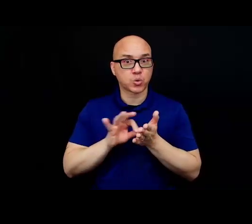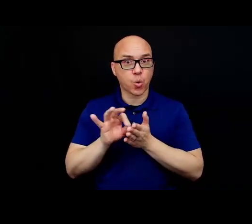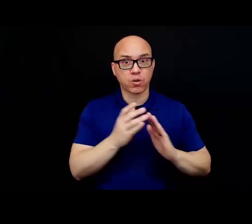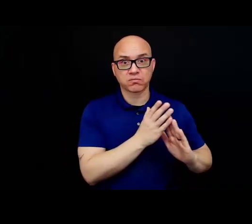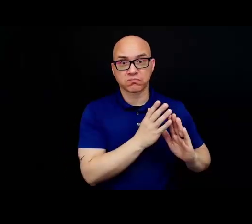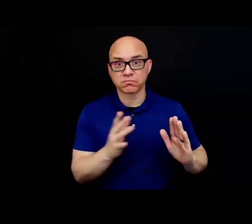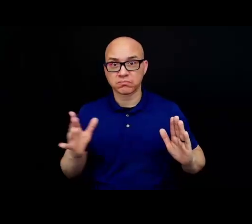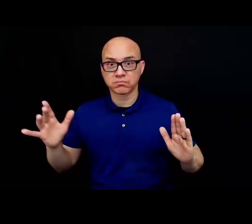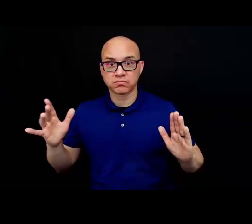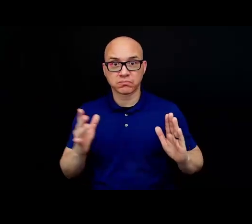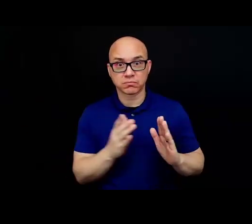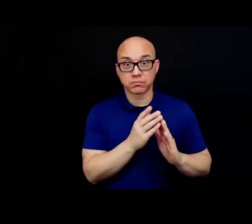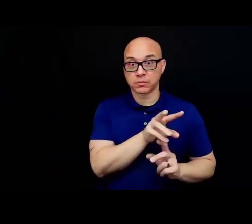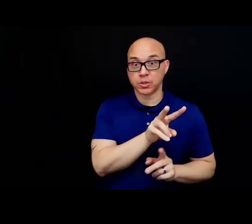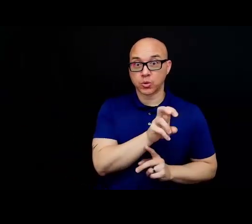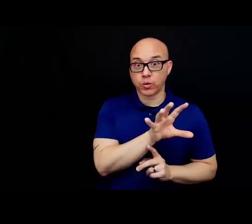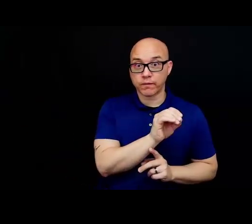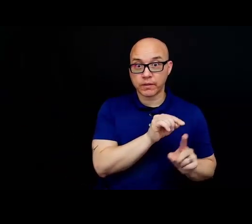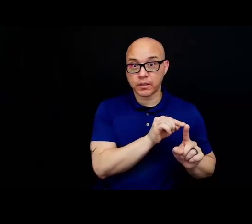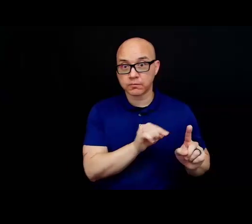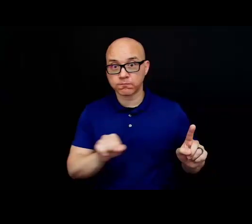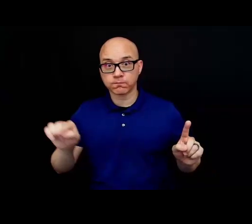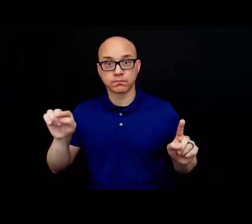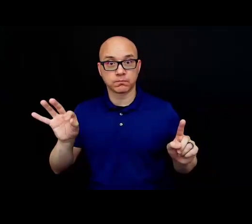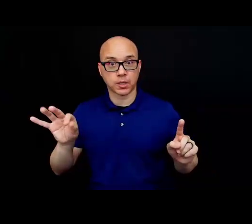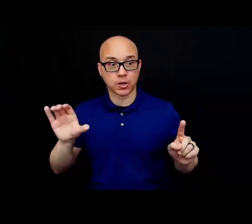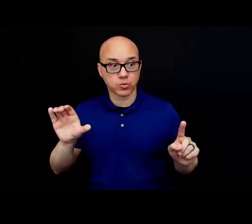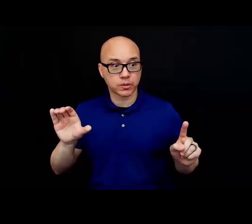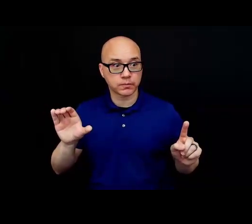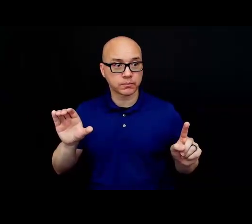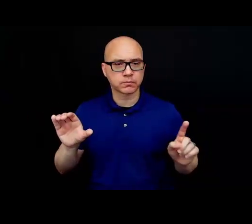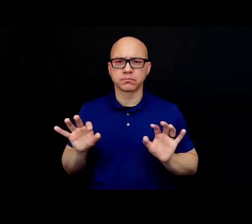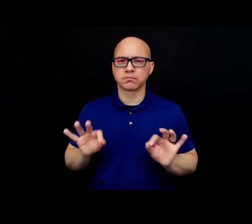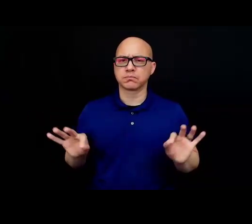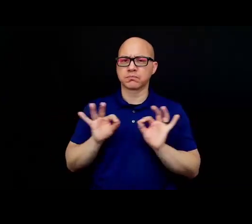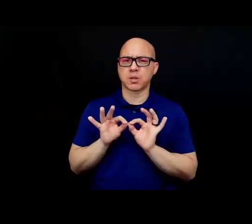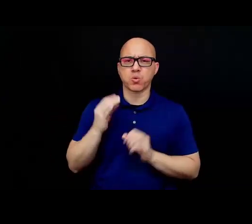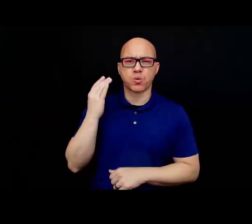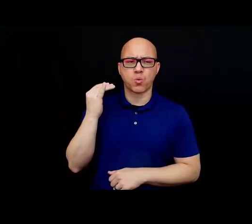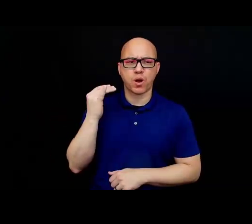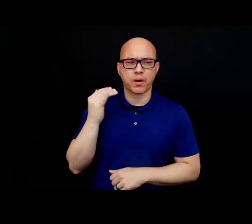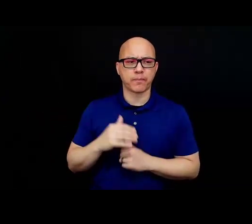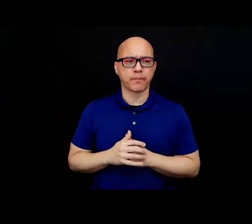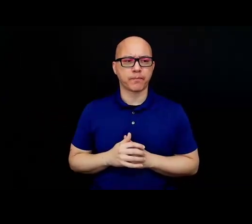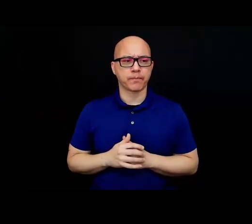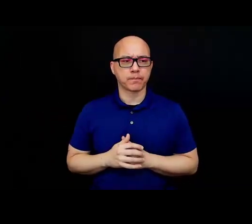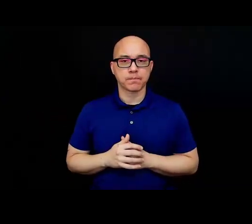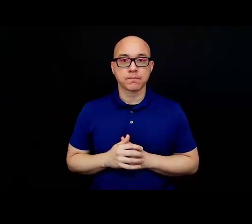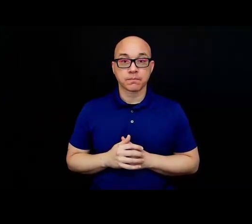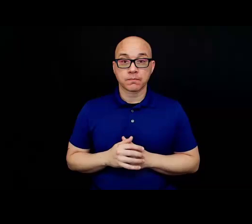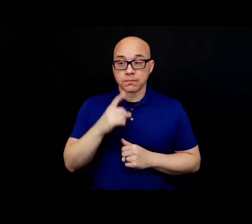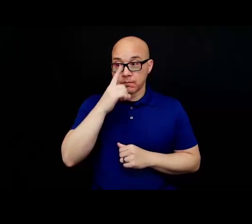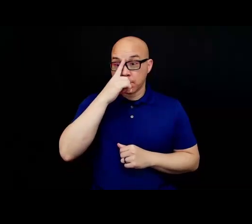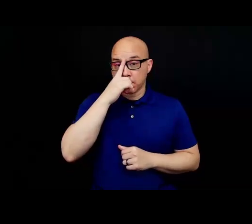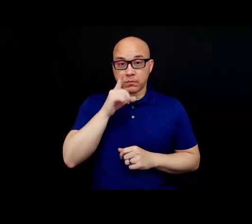from 250 to 900. Why is this important? These are things that you need to know about your